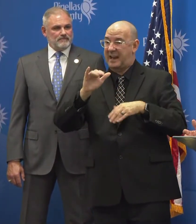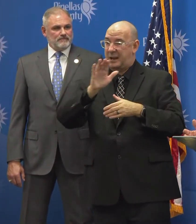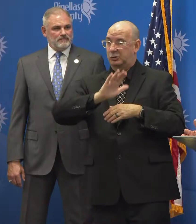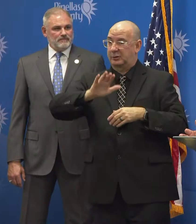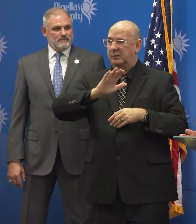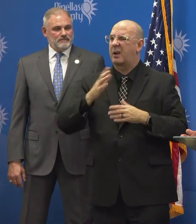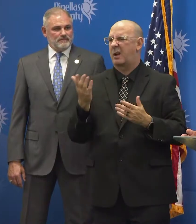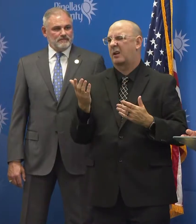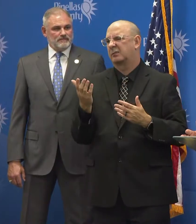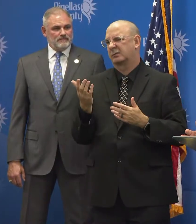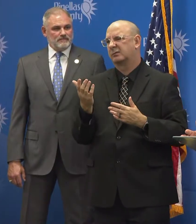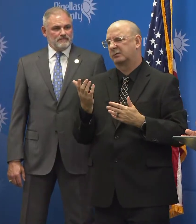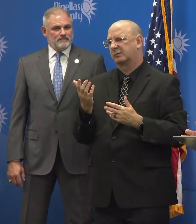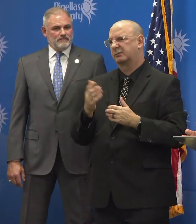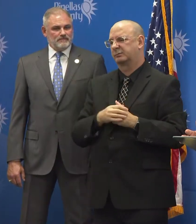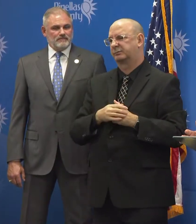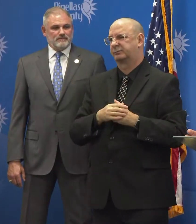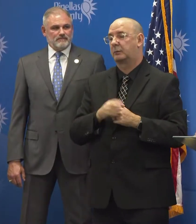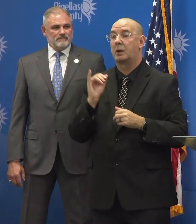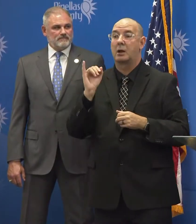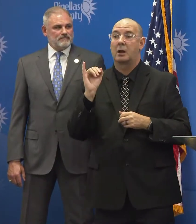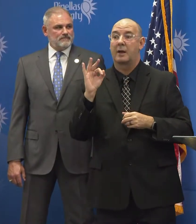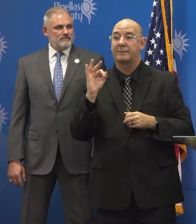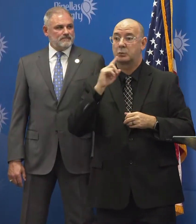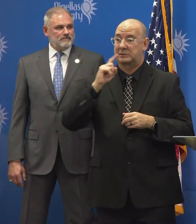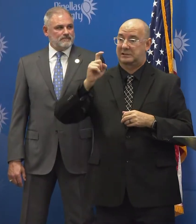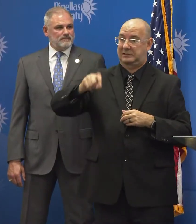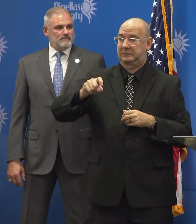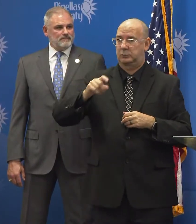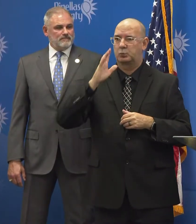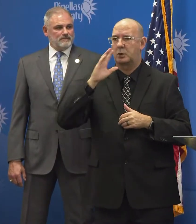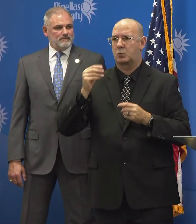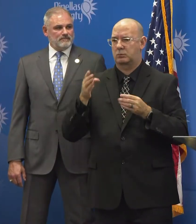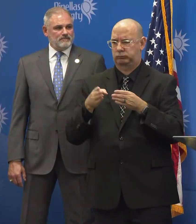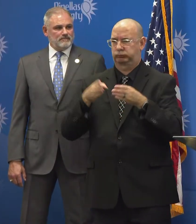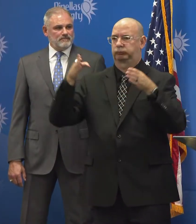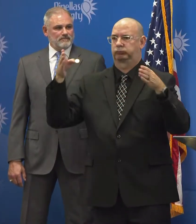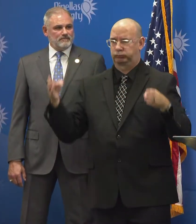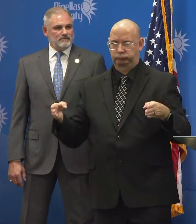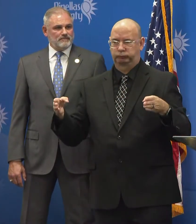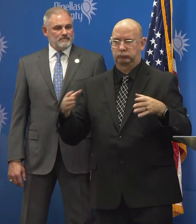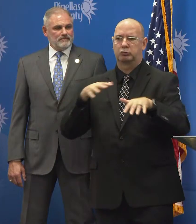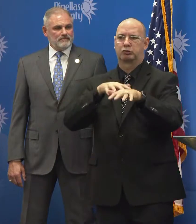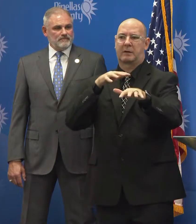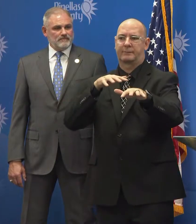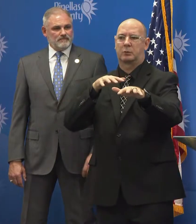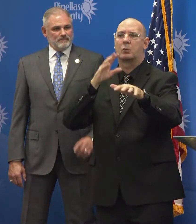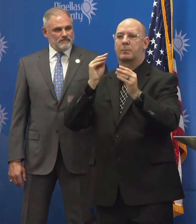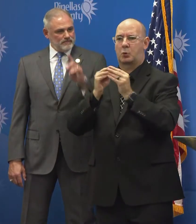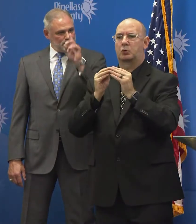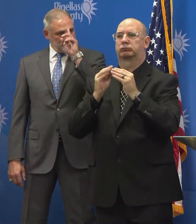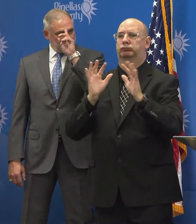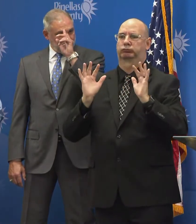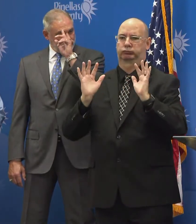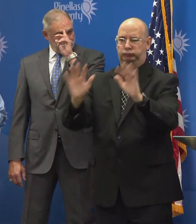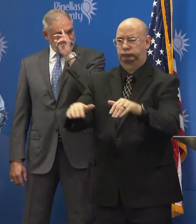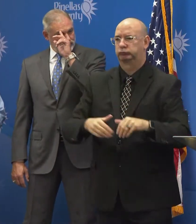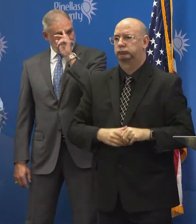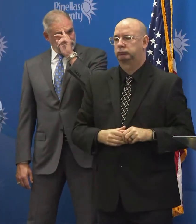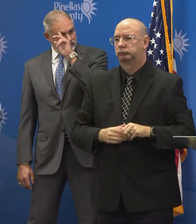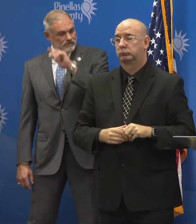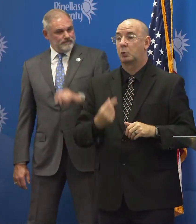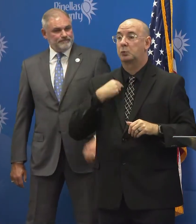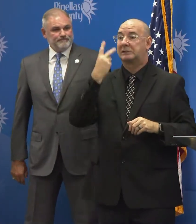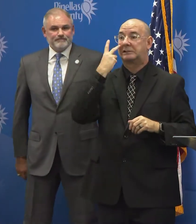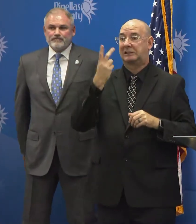to the emergency lane when that is necessary. But we've seen an increase in traffic, but not an increase that is causing